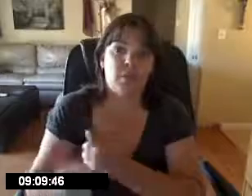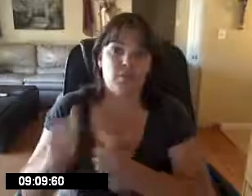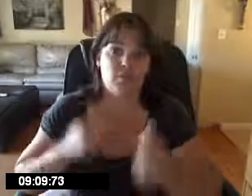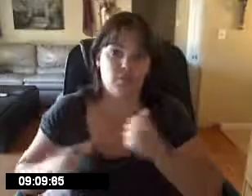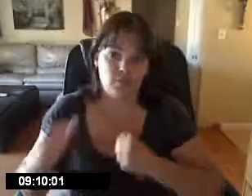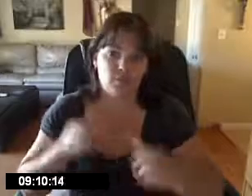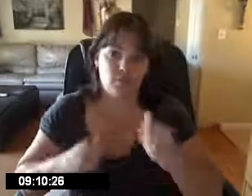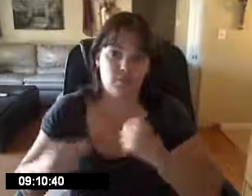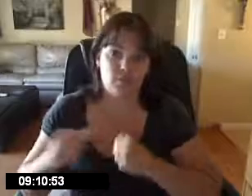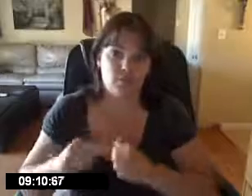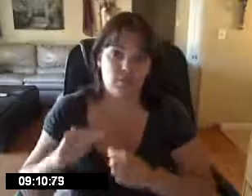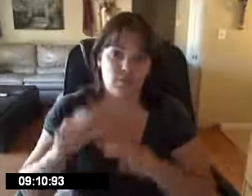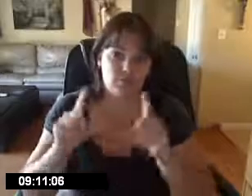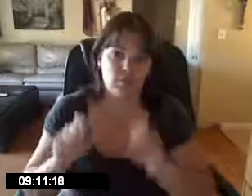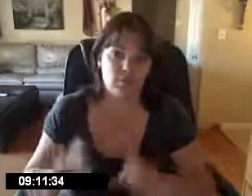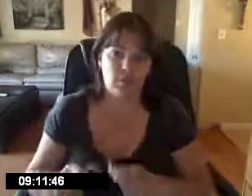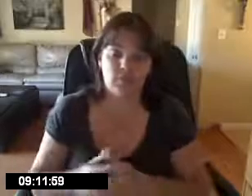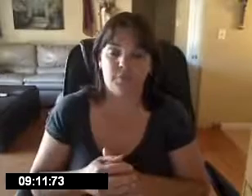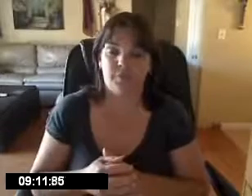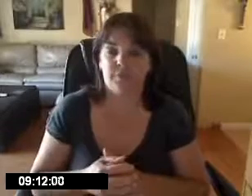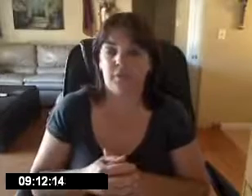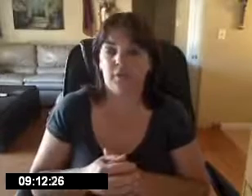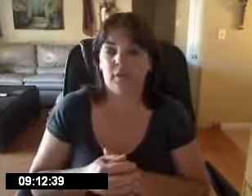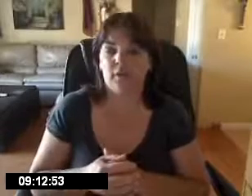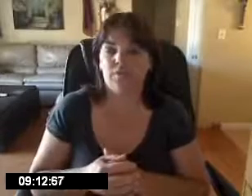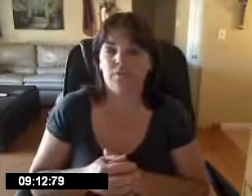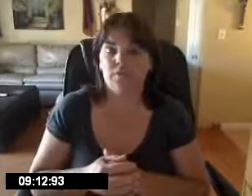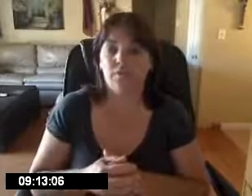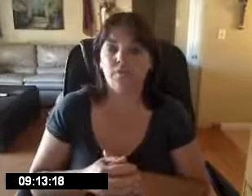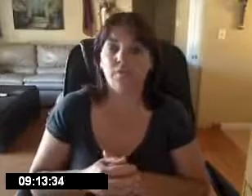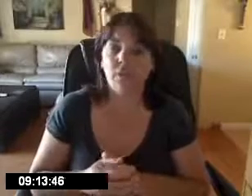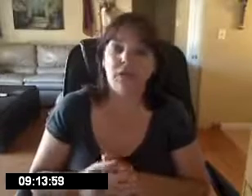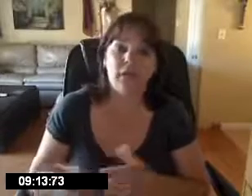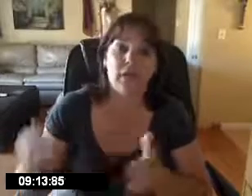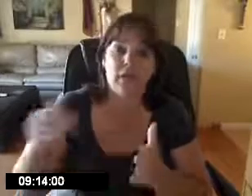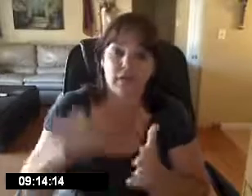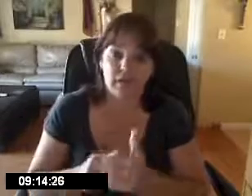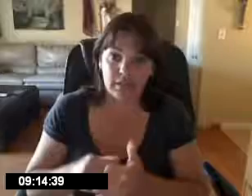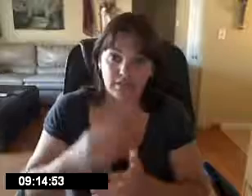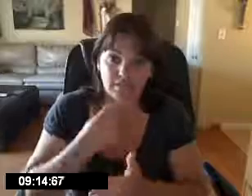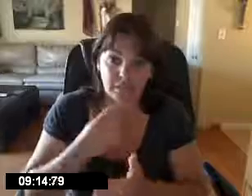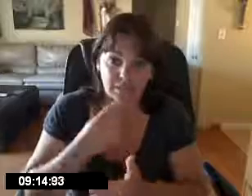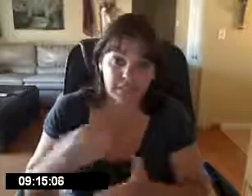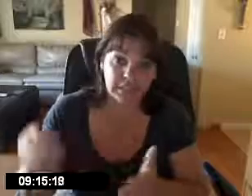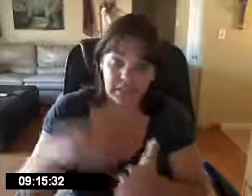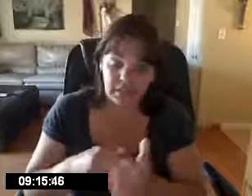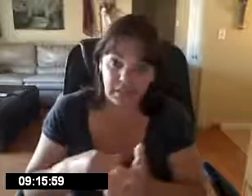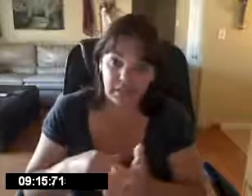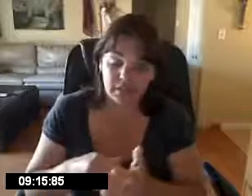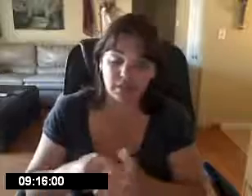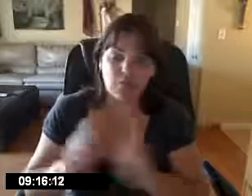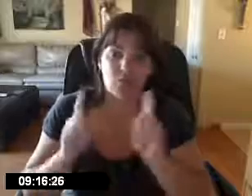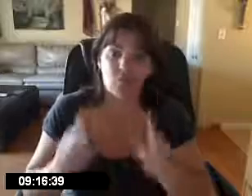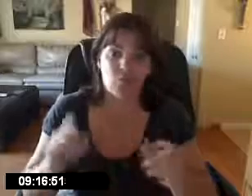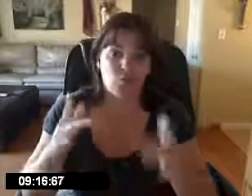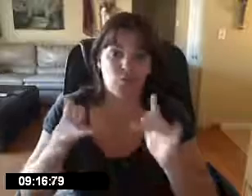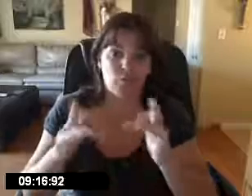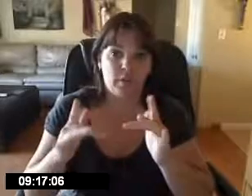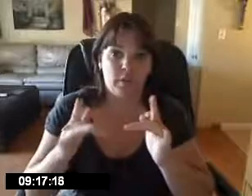again, I'll say it one final time. Go on R&D's website and look for this information. It is there. It's available to